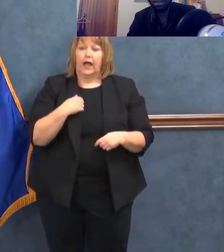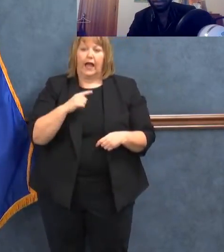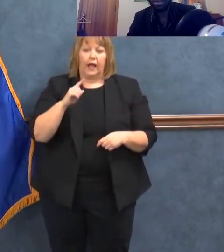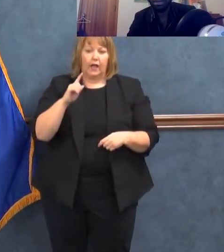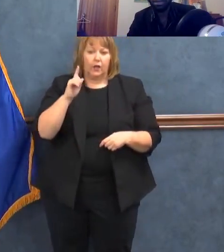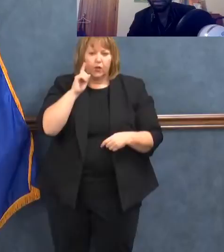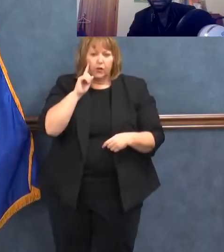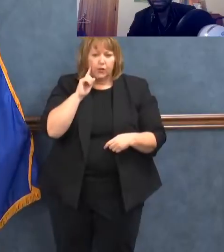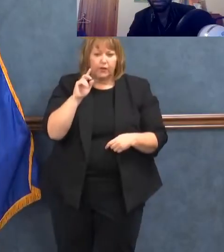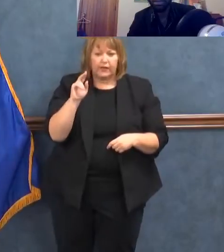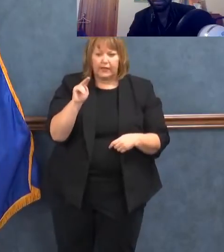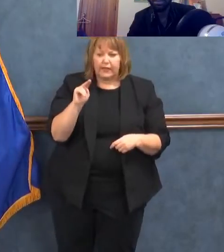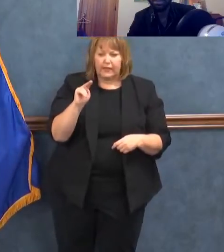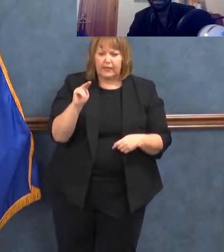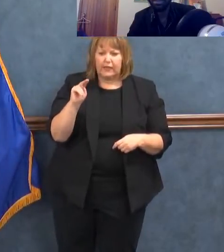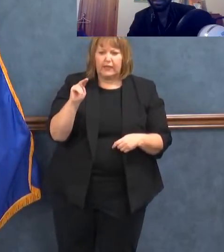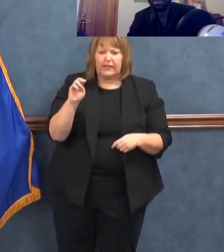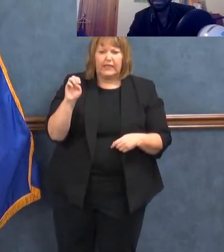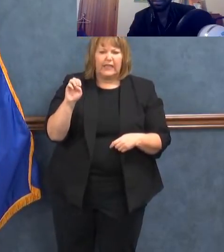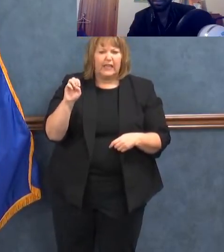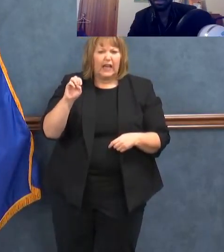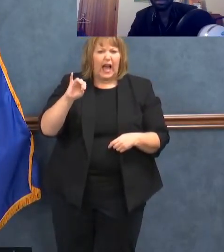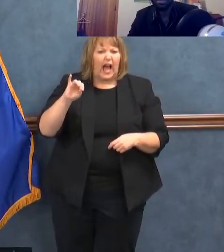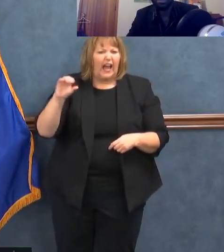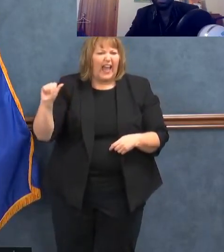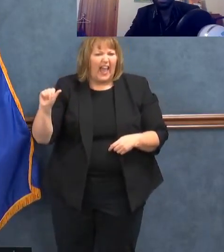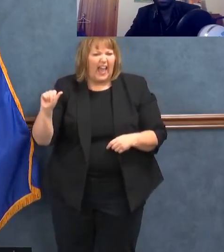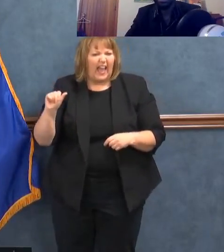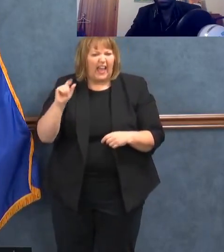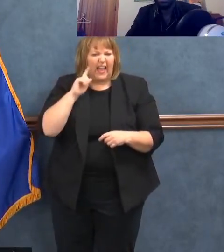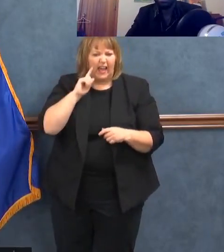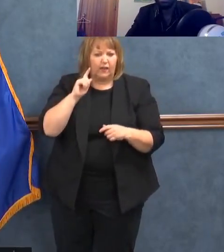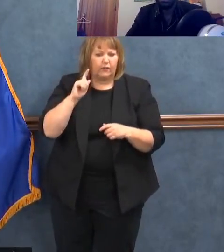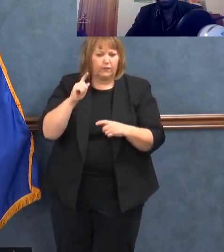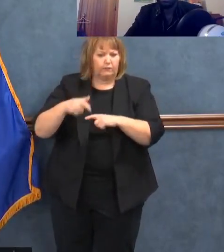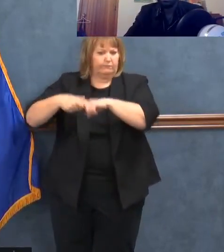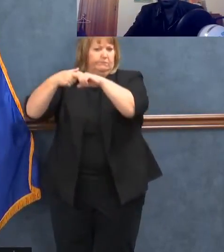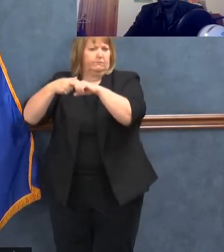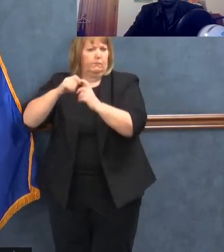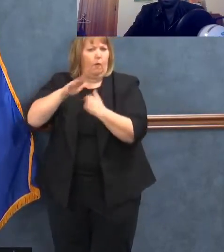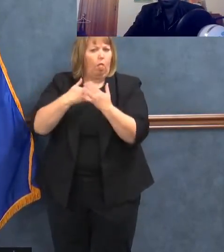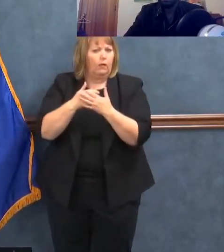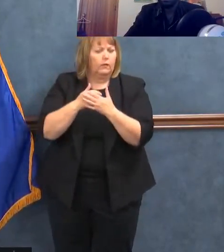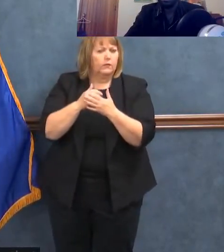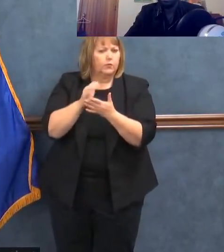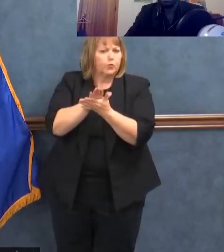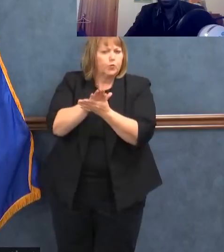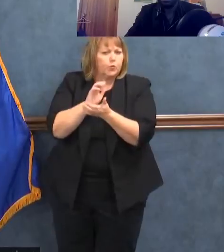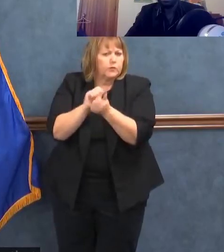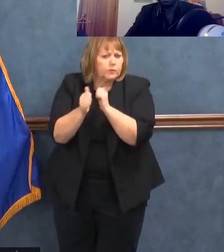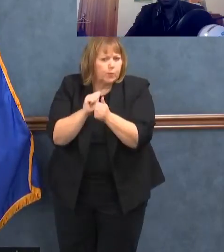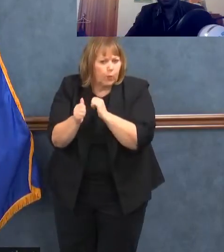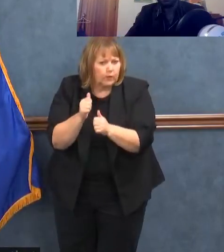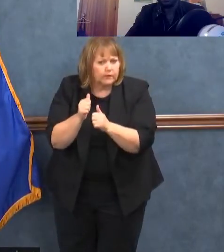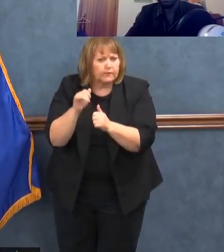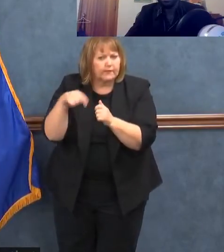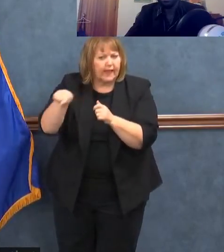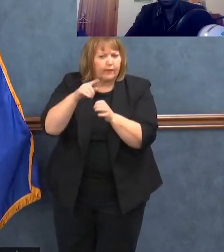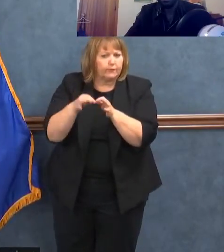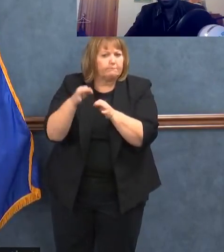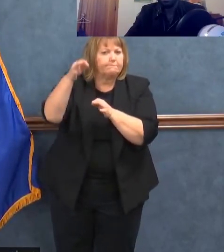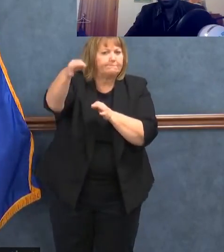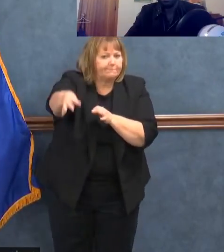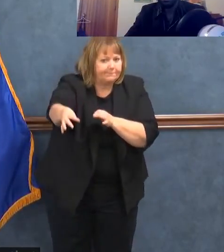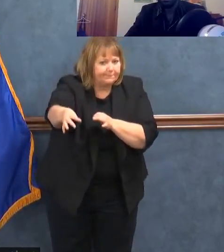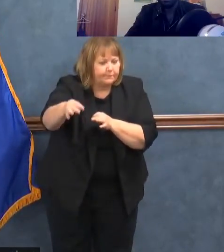is eliminated fall sports. They're going to put them all in the spring, which I think shows that they're concerned about it. You